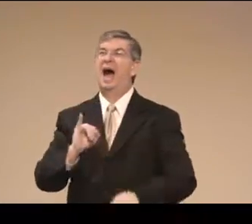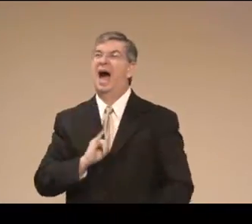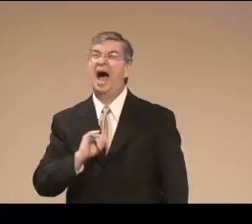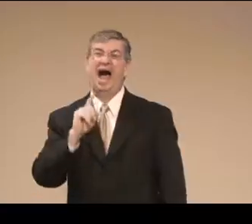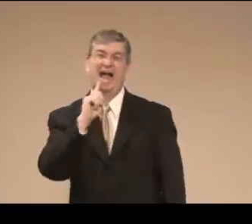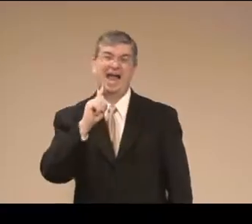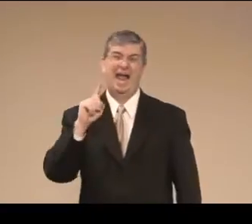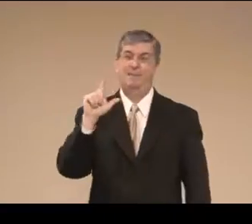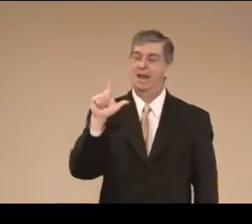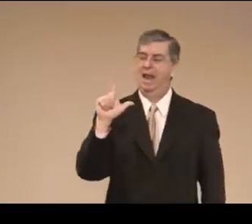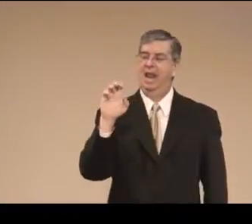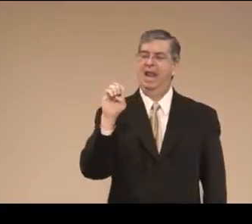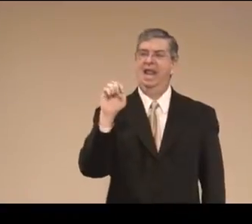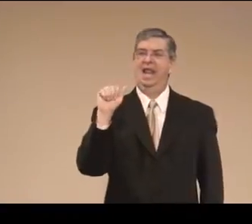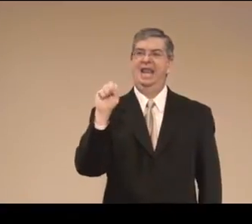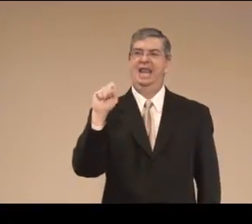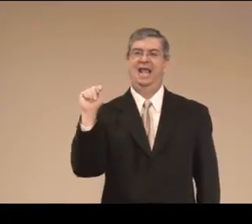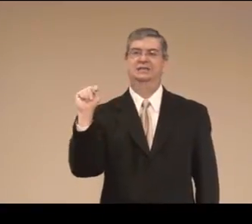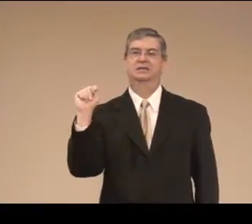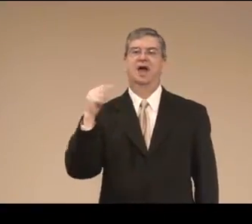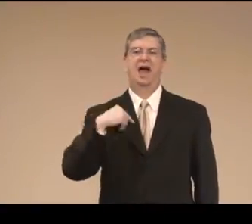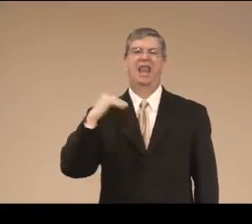It's a city. And I am the least